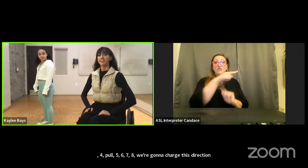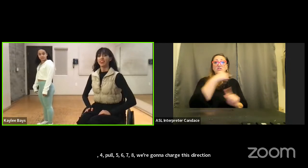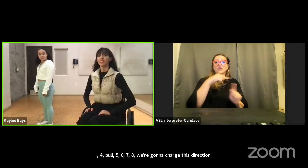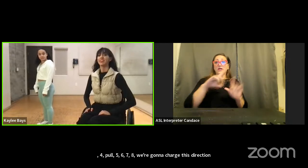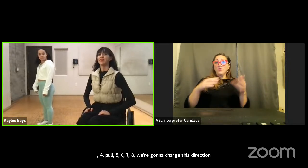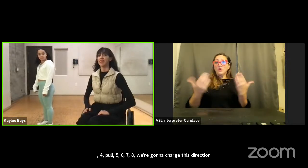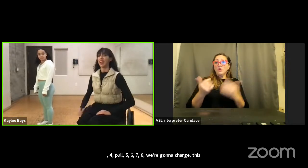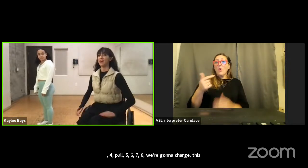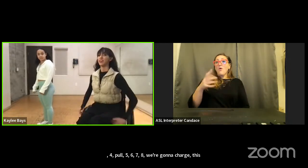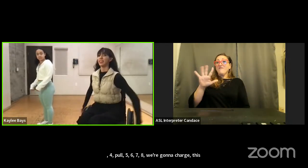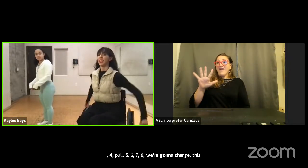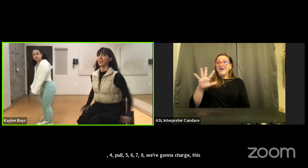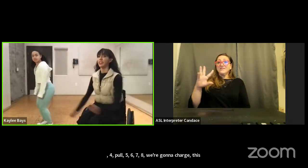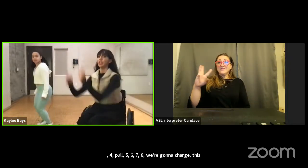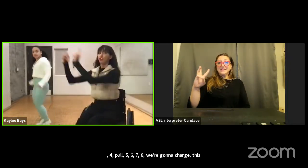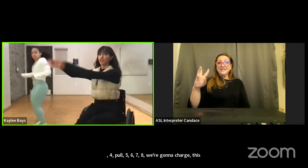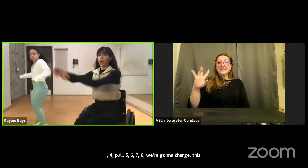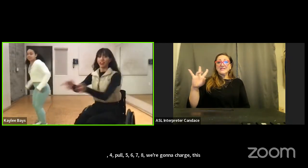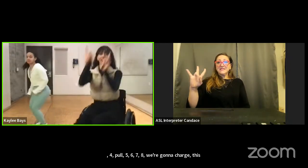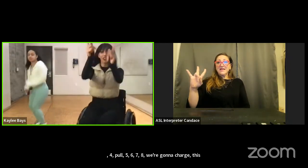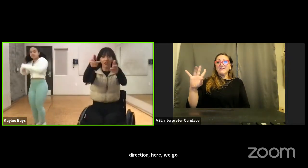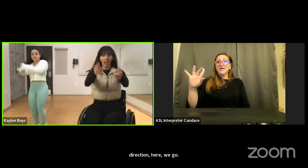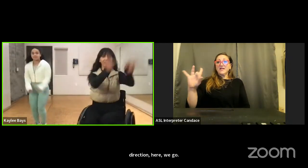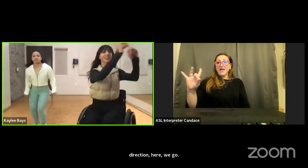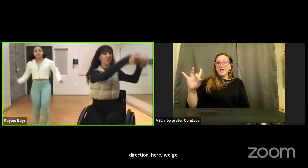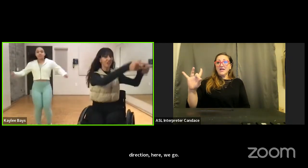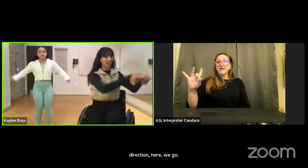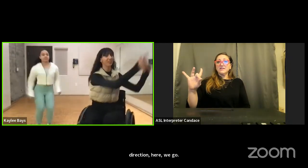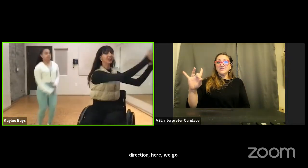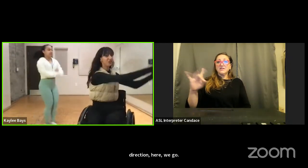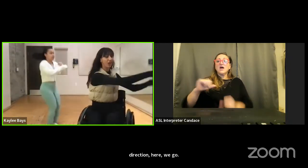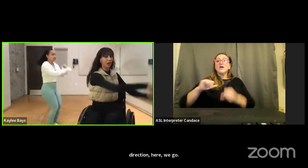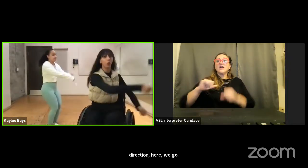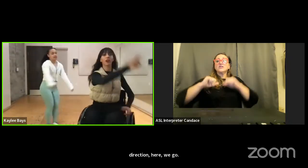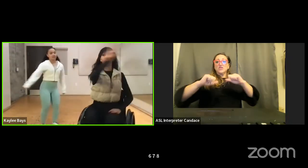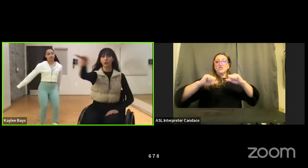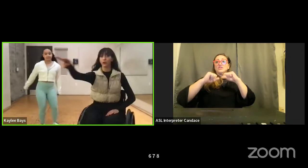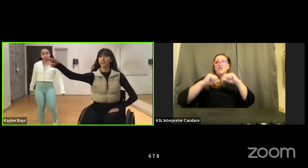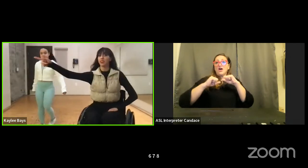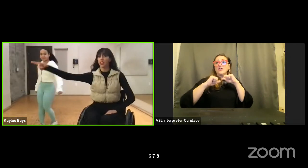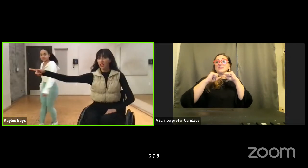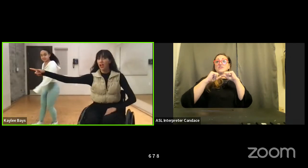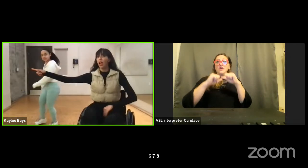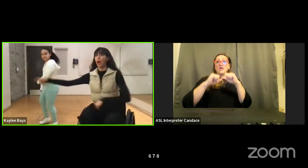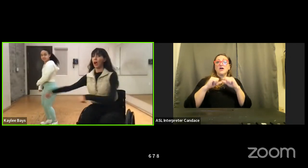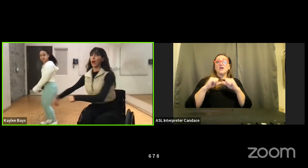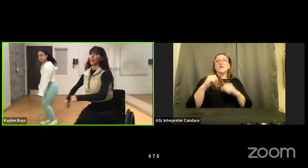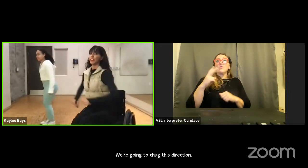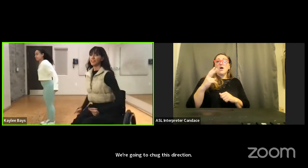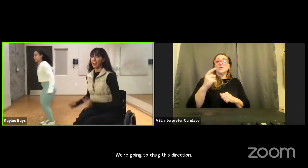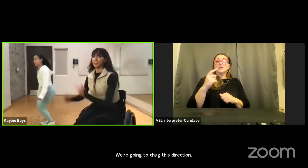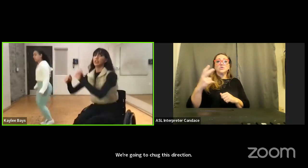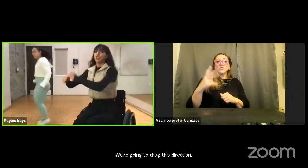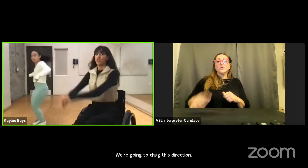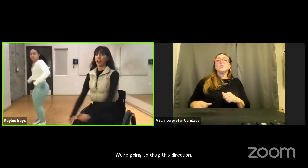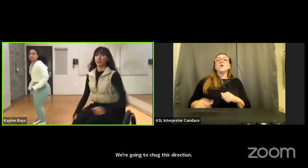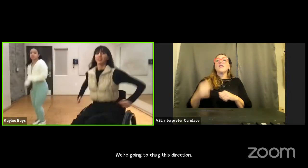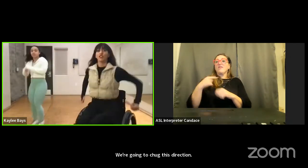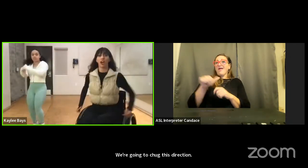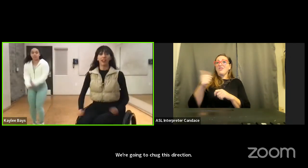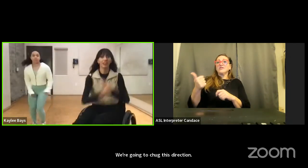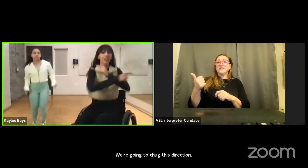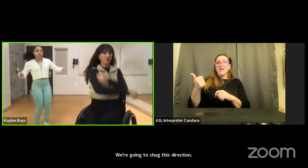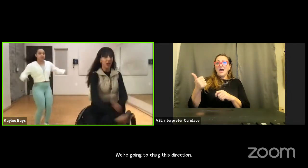Five, six, seven, eight. Chug, chug, chug, chug, walk to the other side.